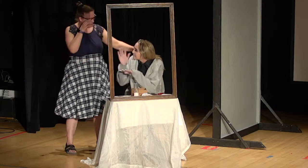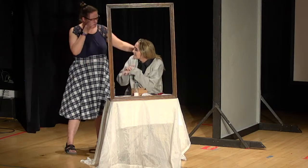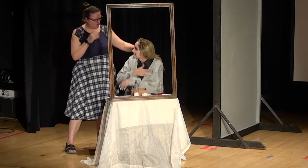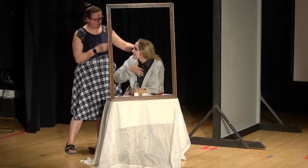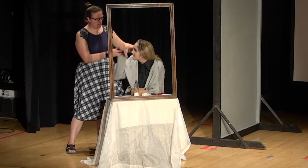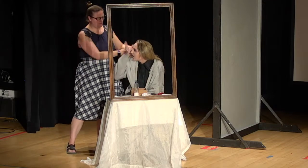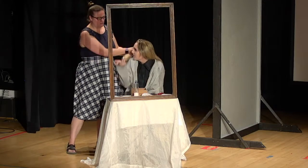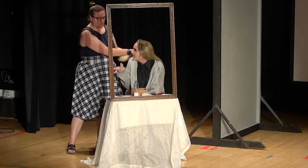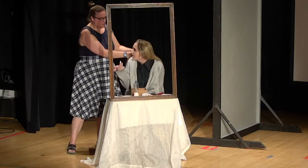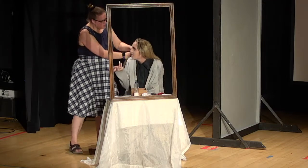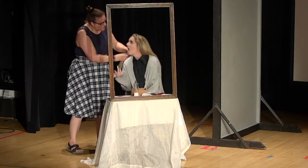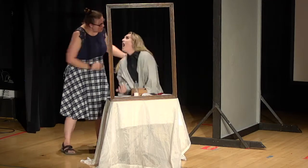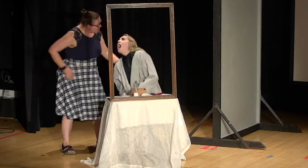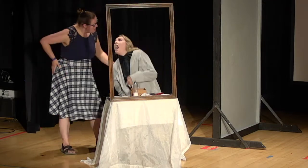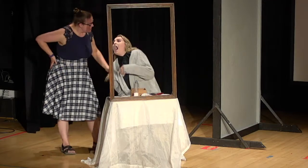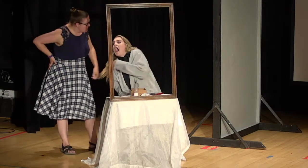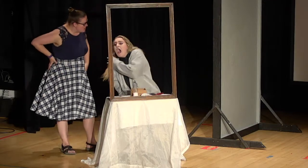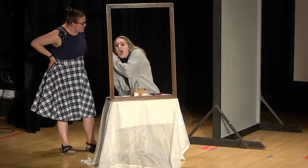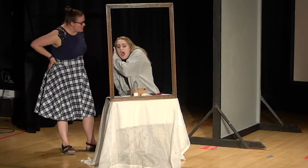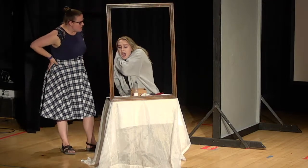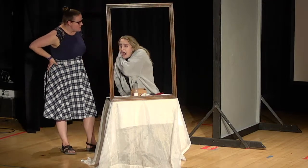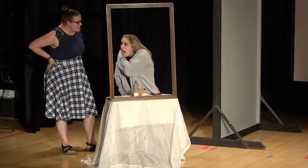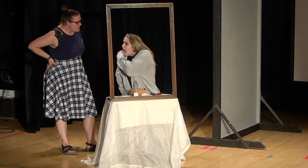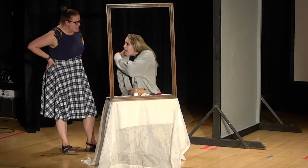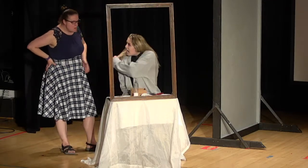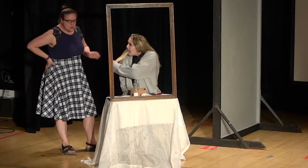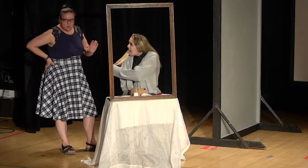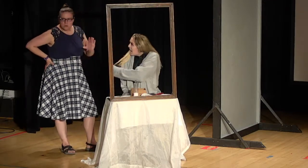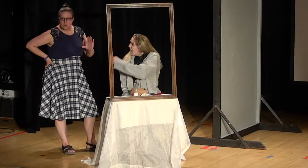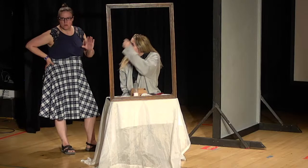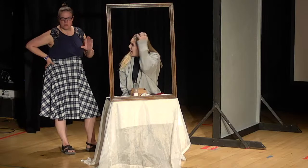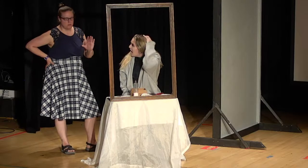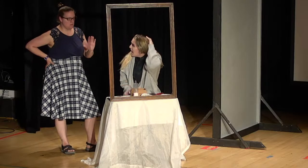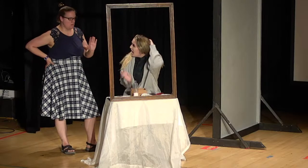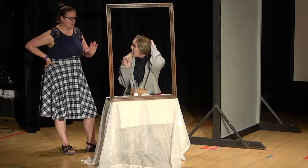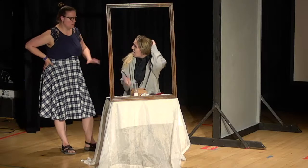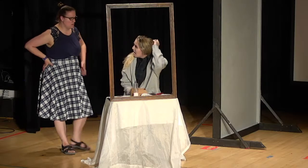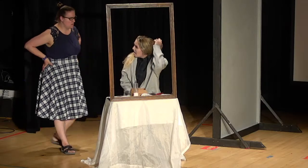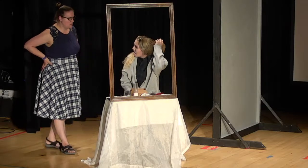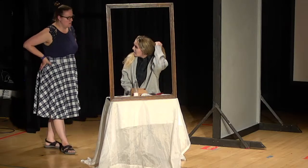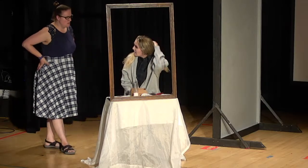losers. You gave up on Dad? Ow! Mom pulls her hair. Oh.